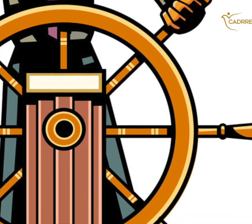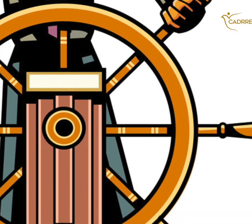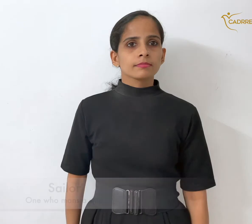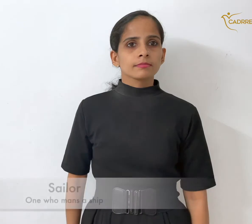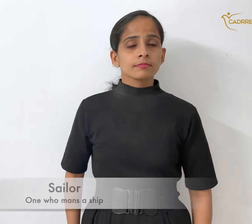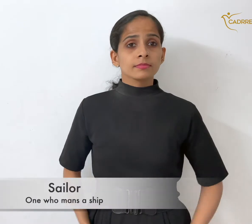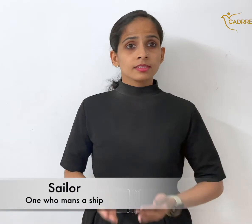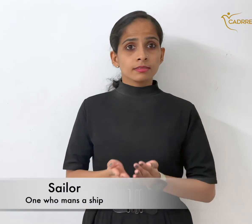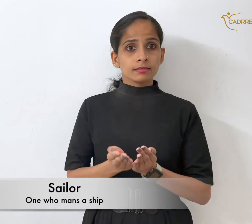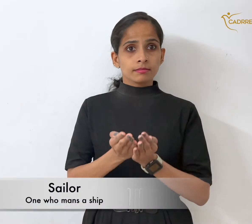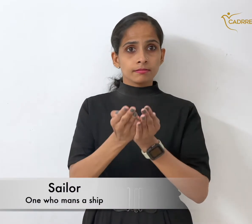Sailor.